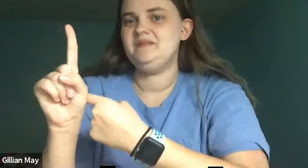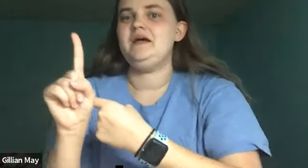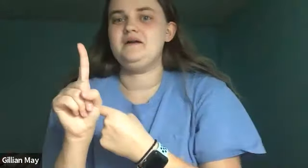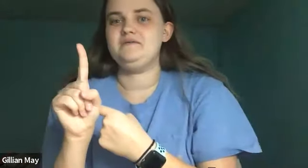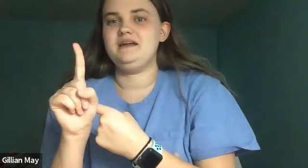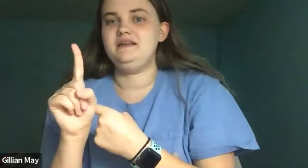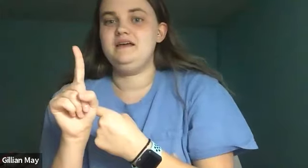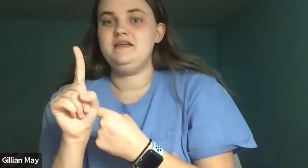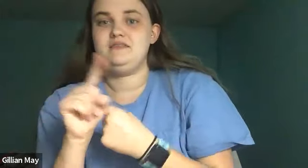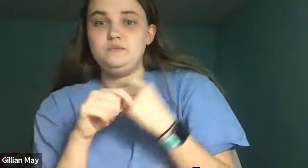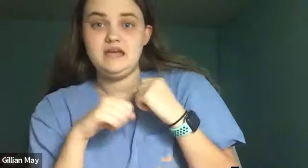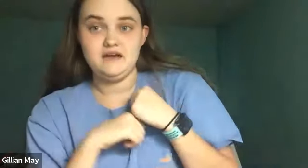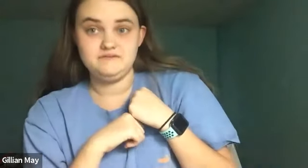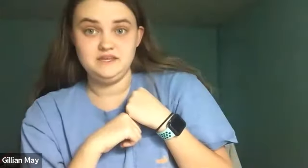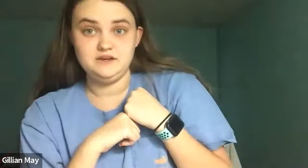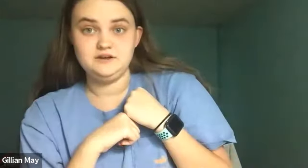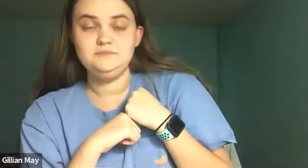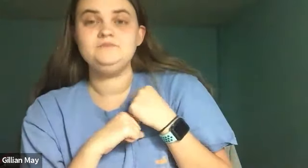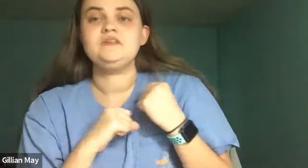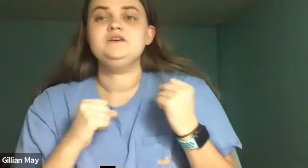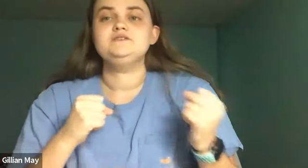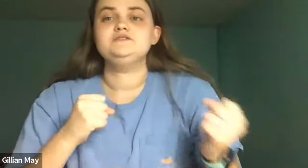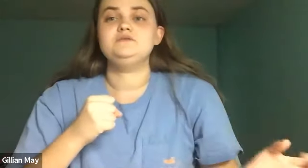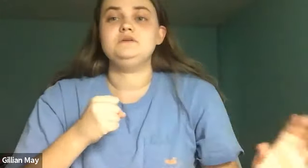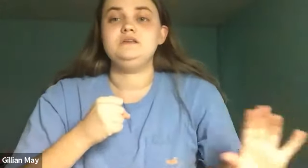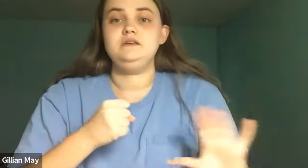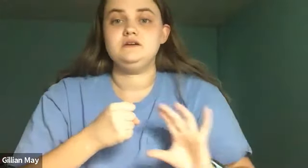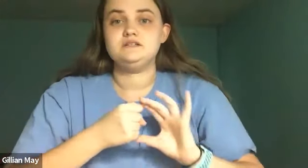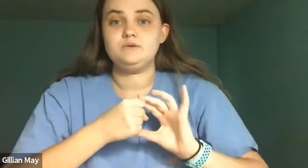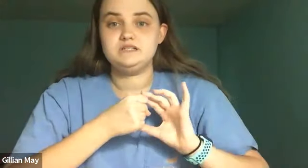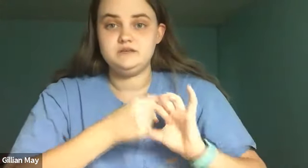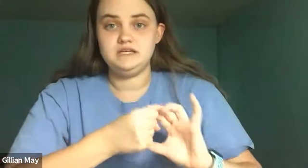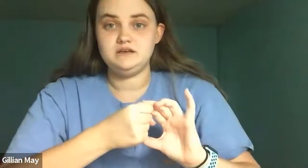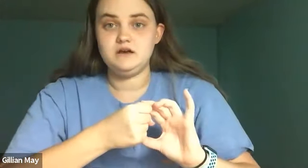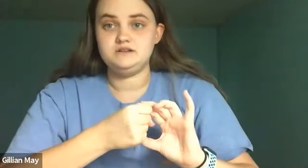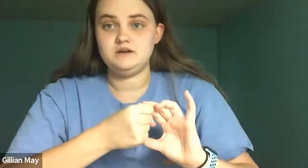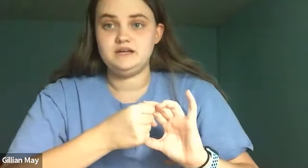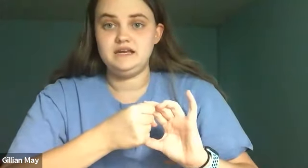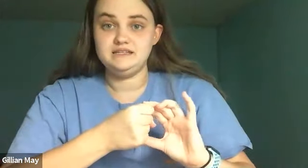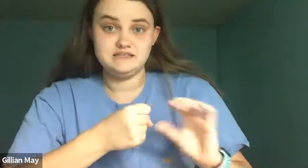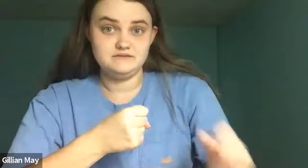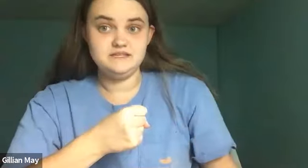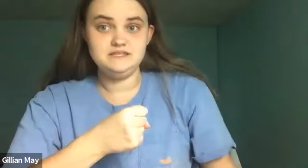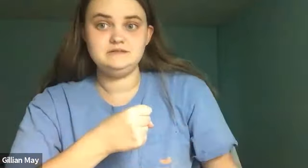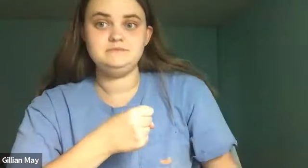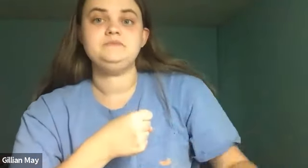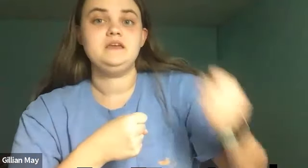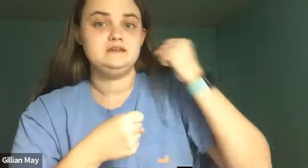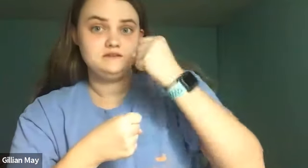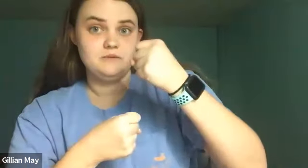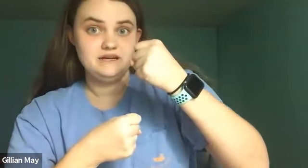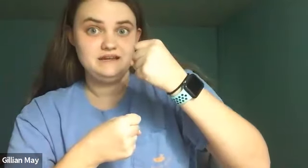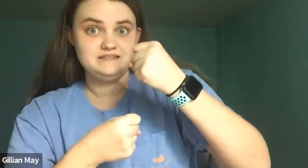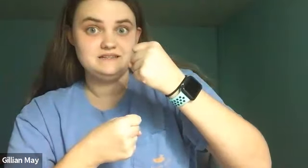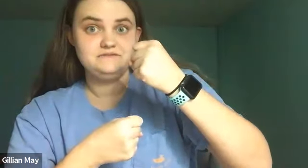All right, then we have year. So year is going to be non-dominant hands in a fist, dominant hands in a